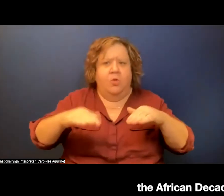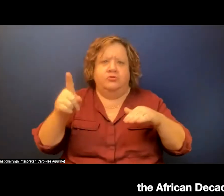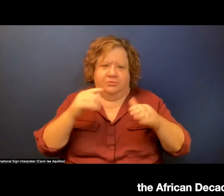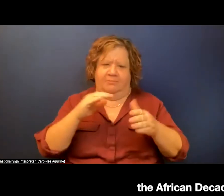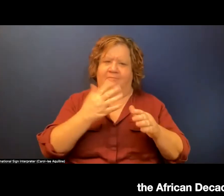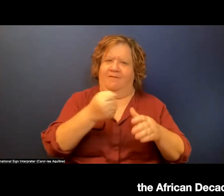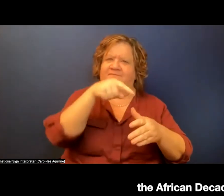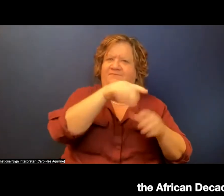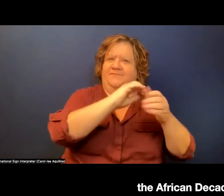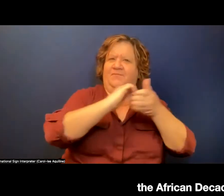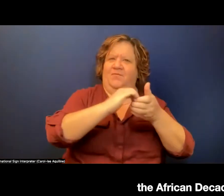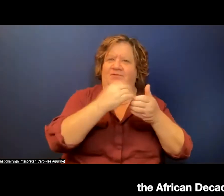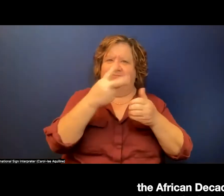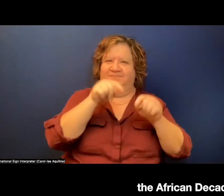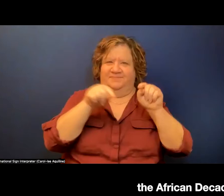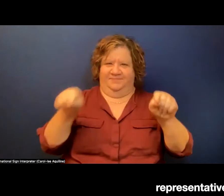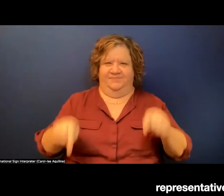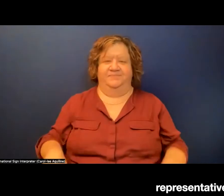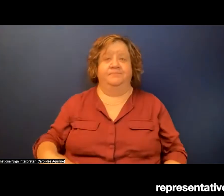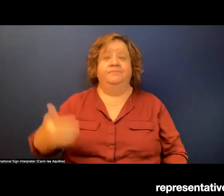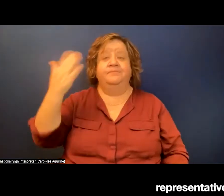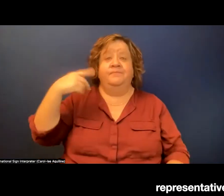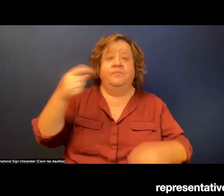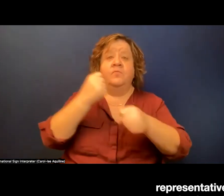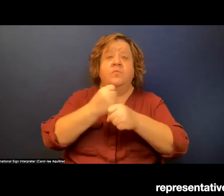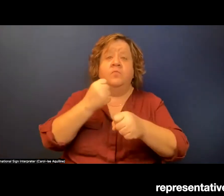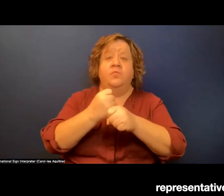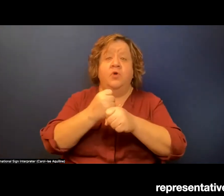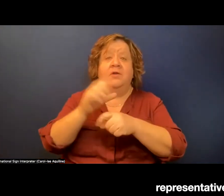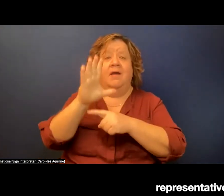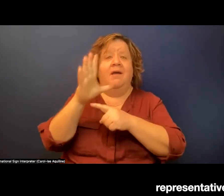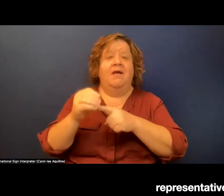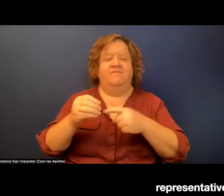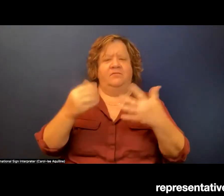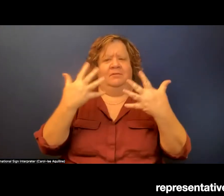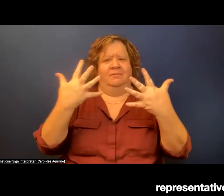Persons with Disabilities, and also she has worked as deputy legal representative